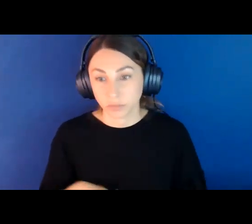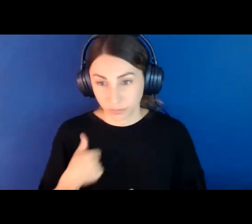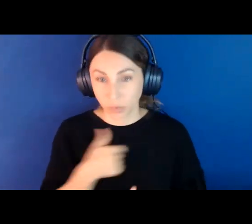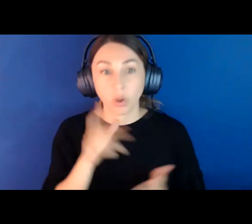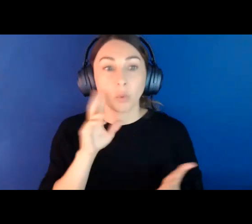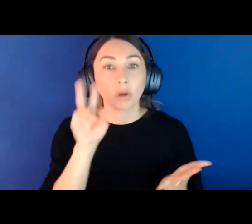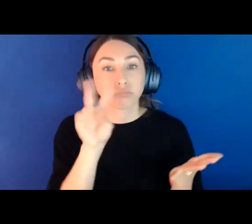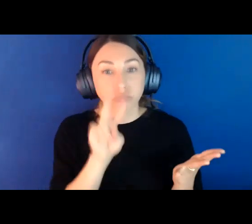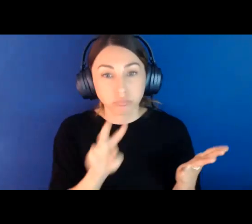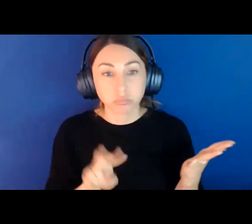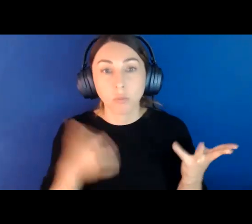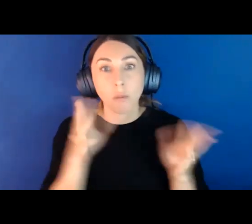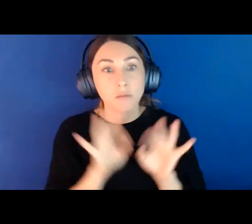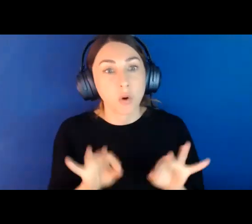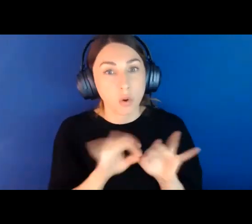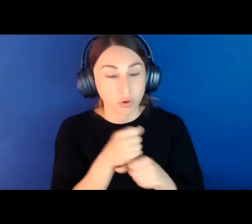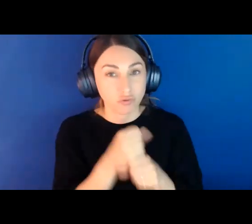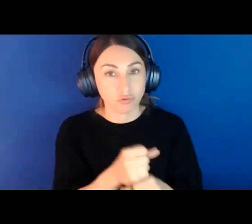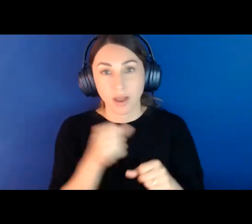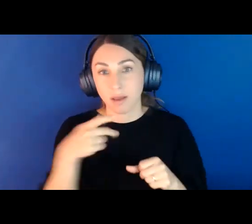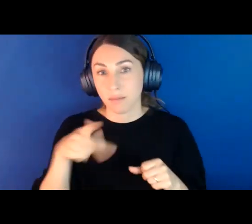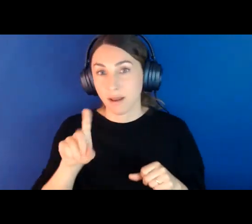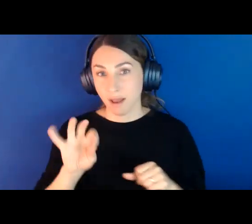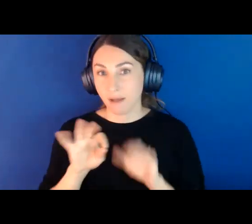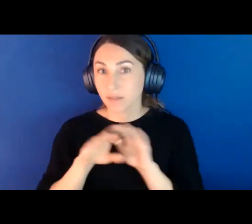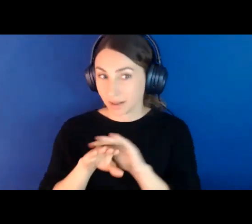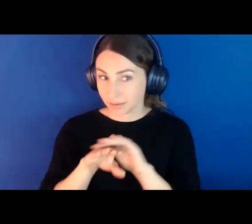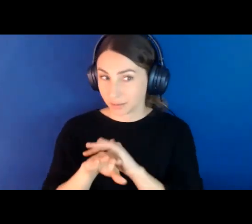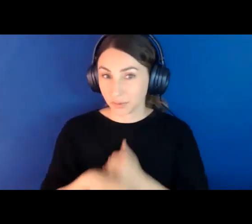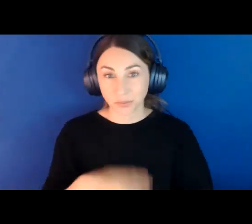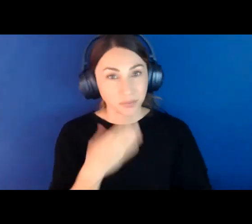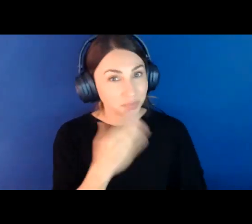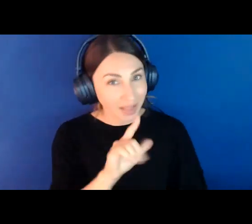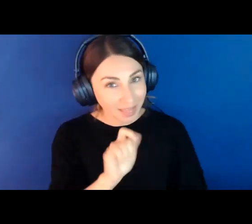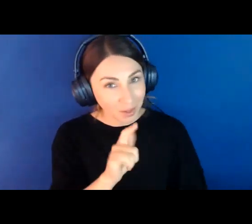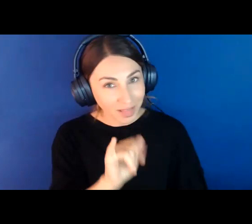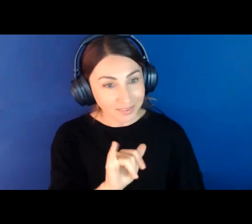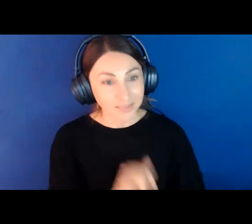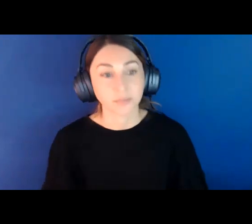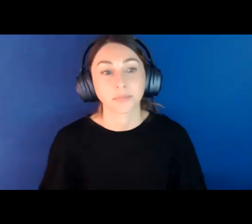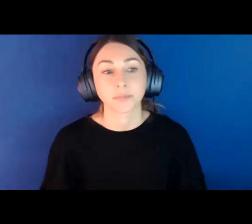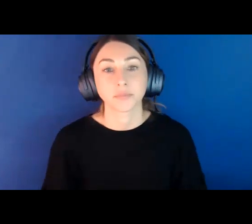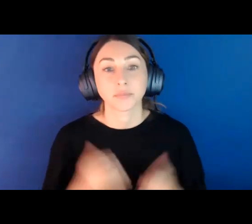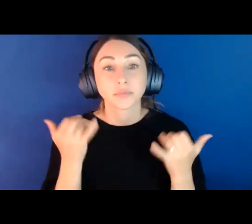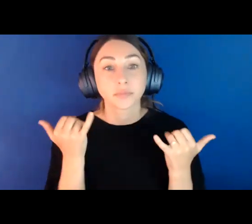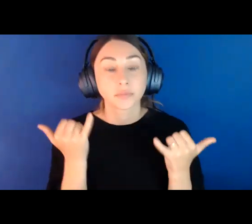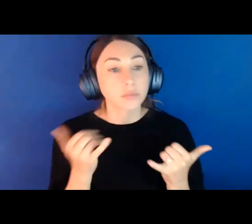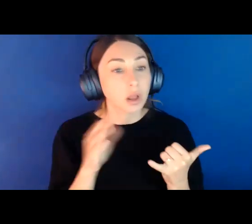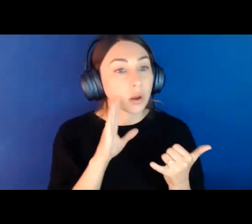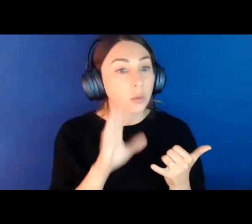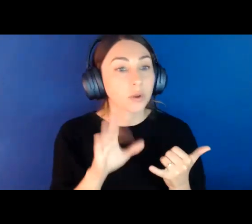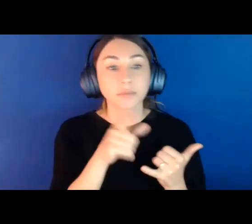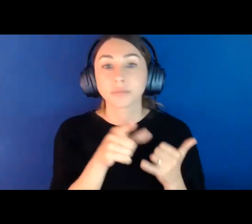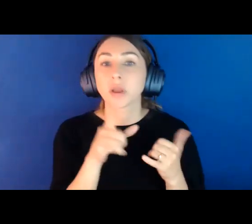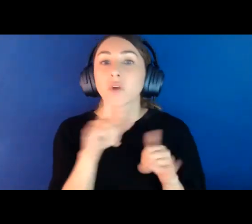really important for accessible PDFs. And thank you, Lexi. First things first, we are going to go for common